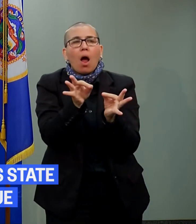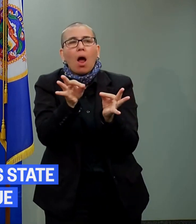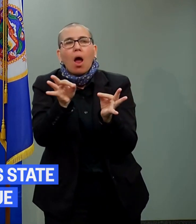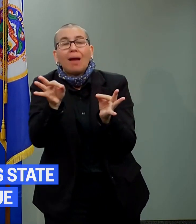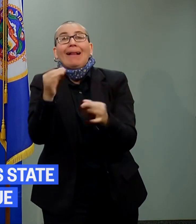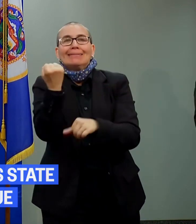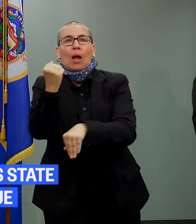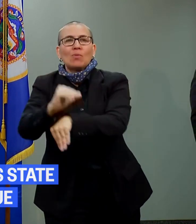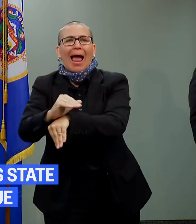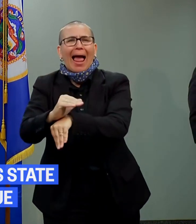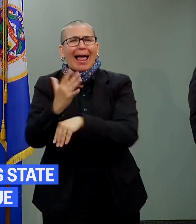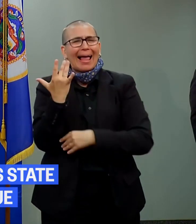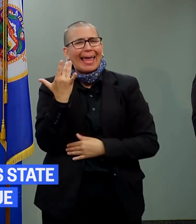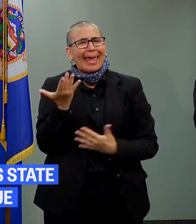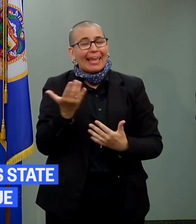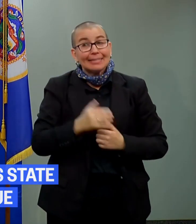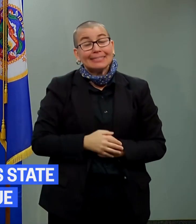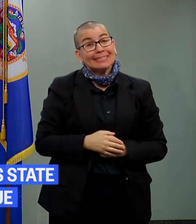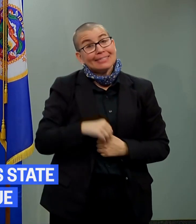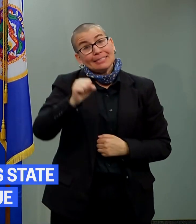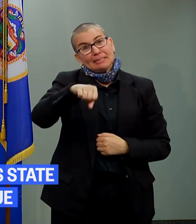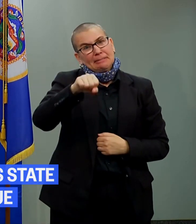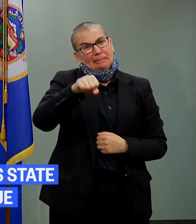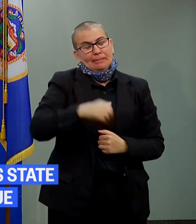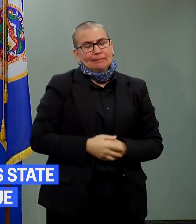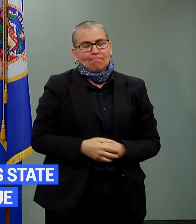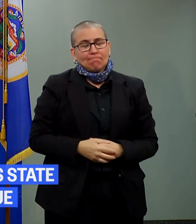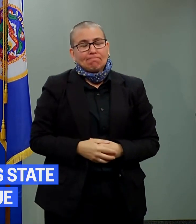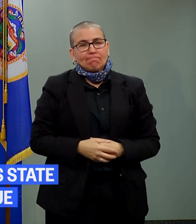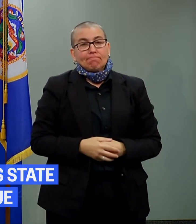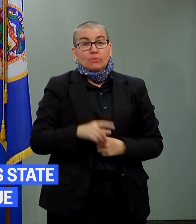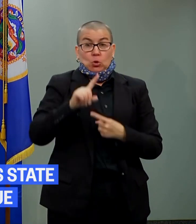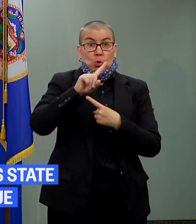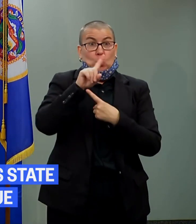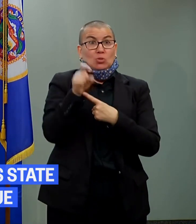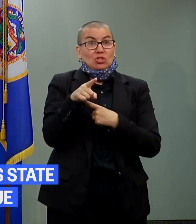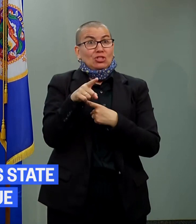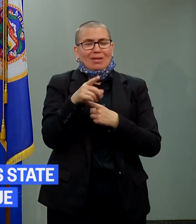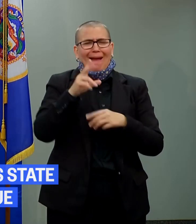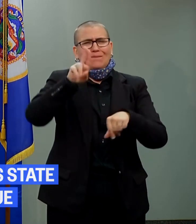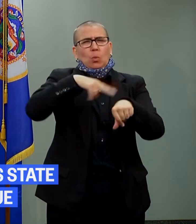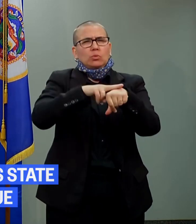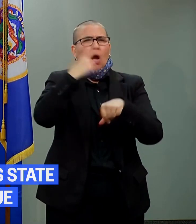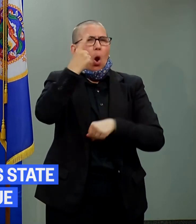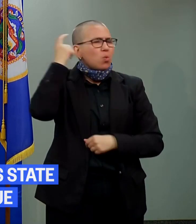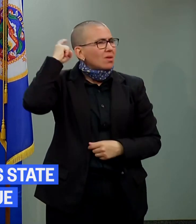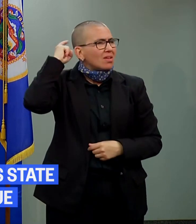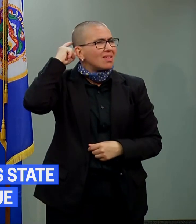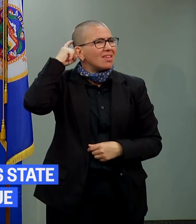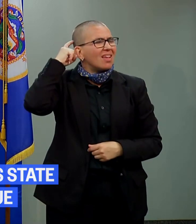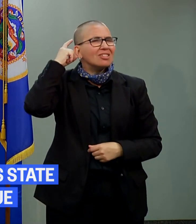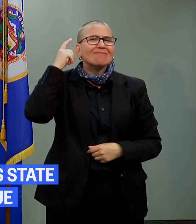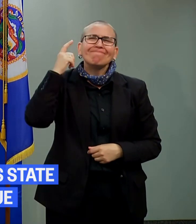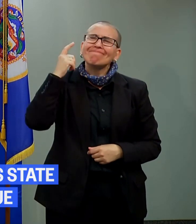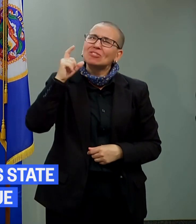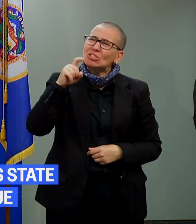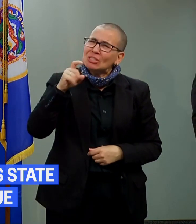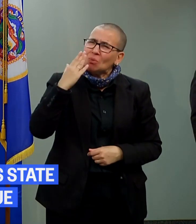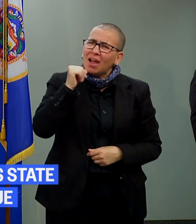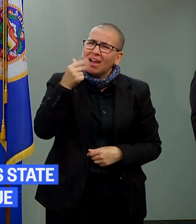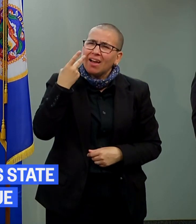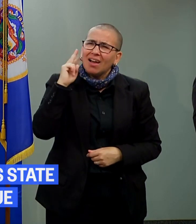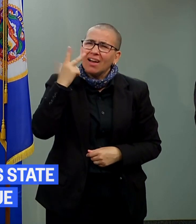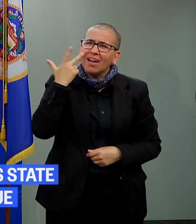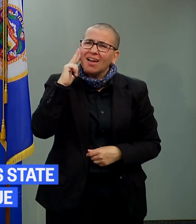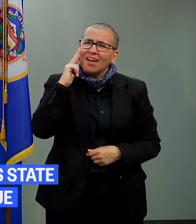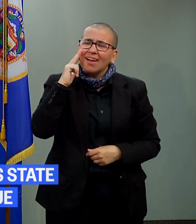from a military perspective. The question that's always going to get asked is, why did you not have enough and why did you have too much? I've had questions last night. Could I guarantee